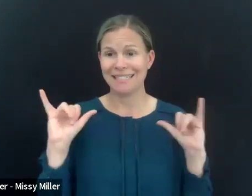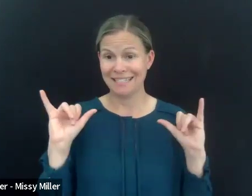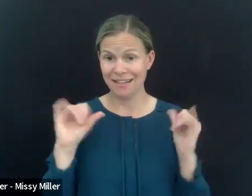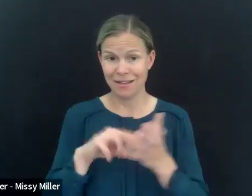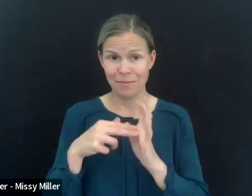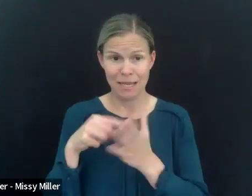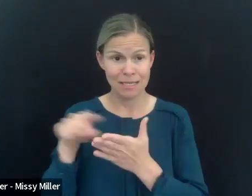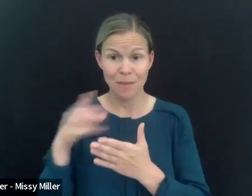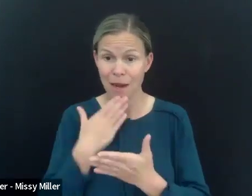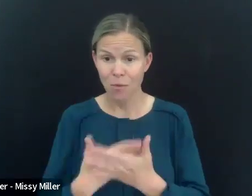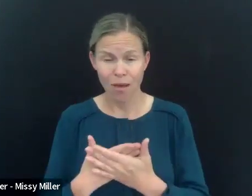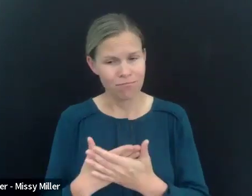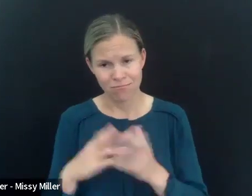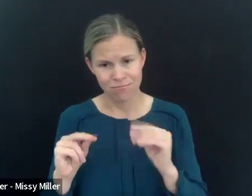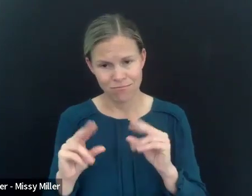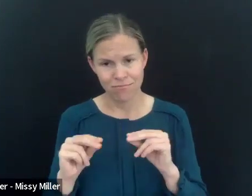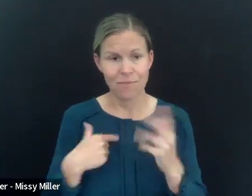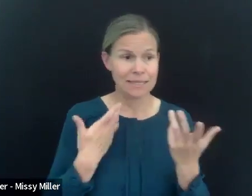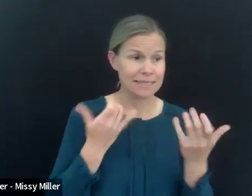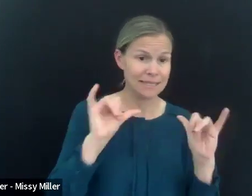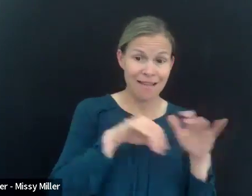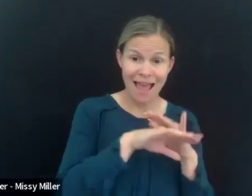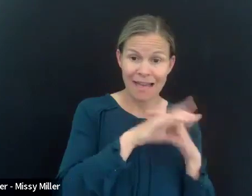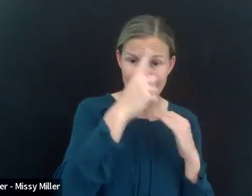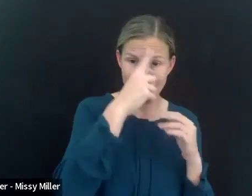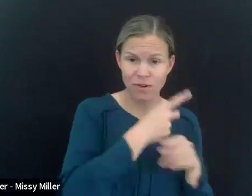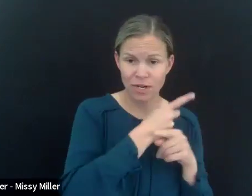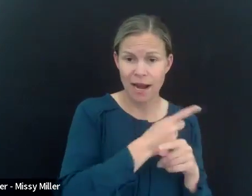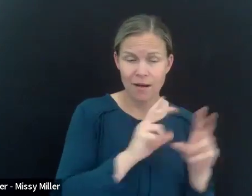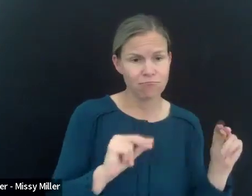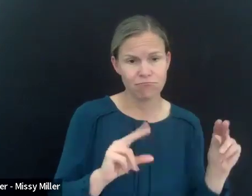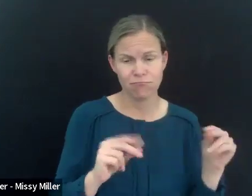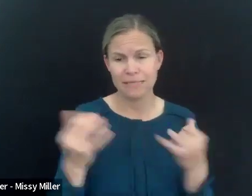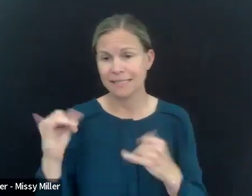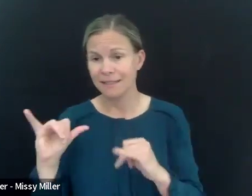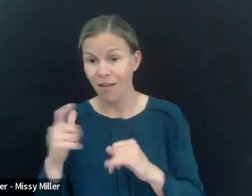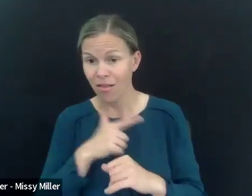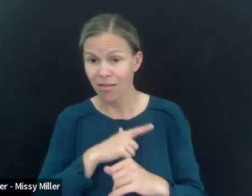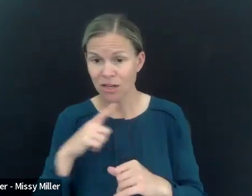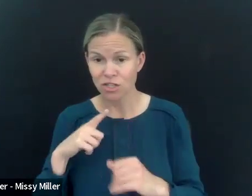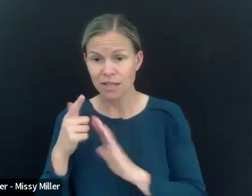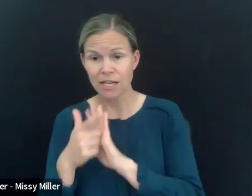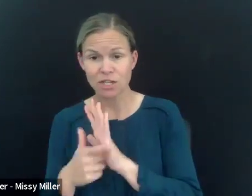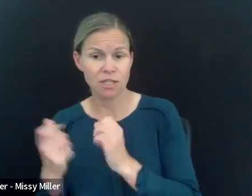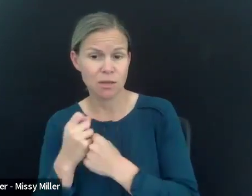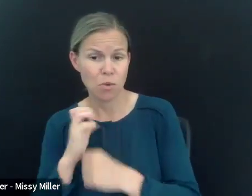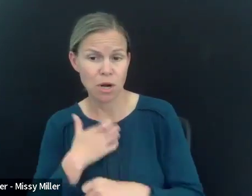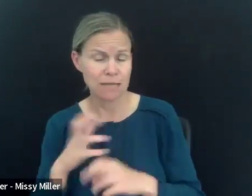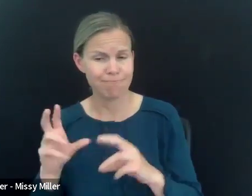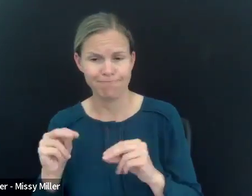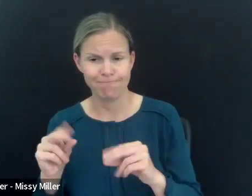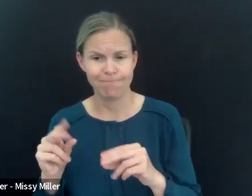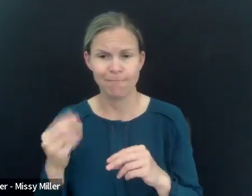well or that communities of color can access birth care. Like legislation, administrative policies does not